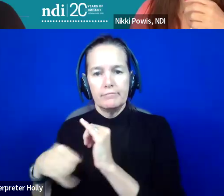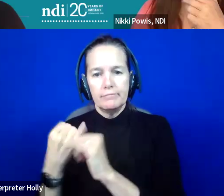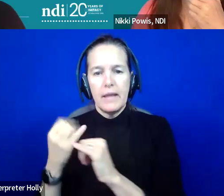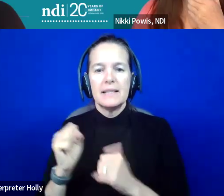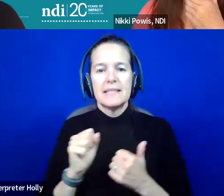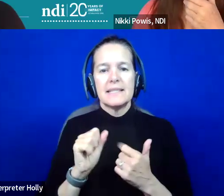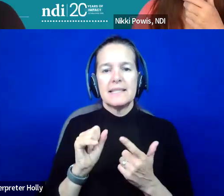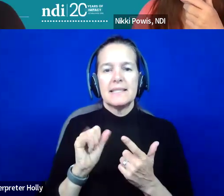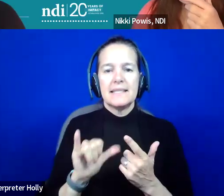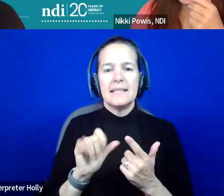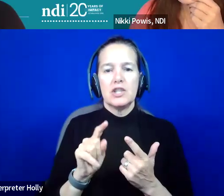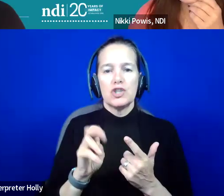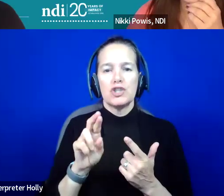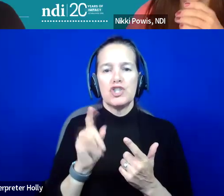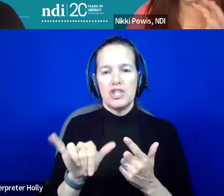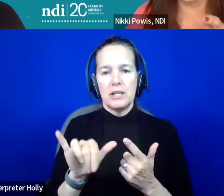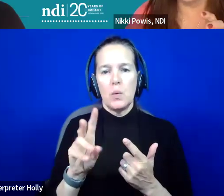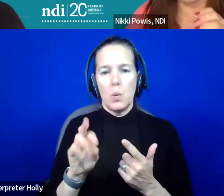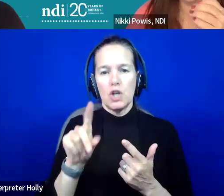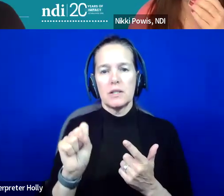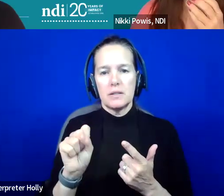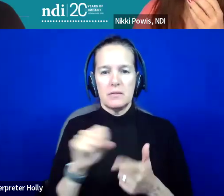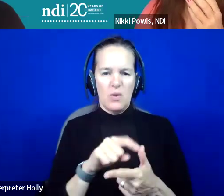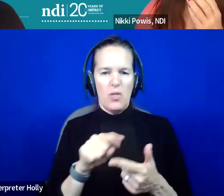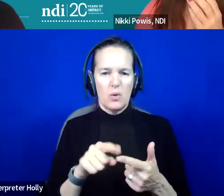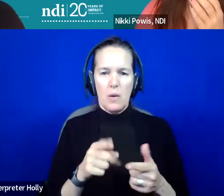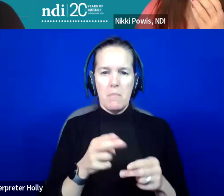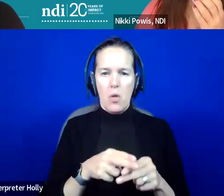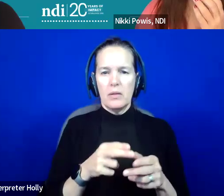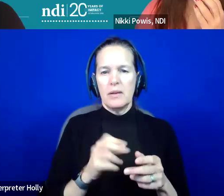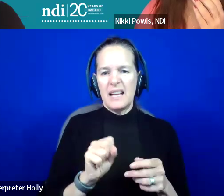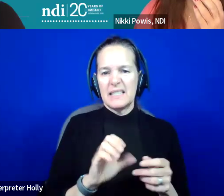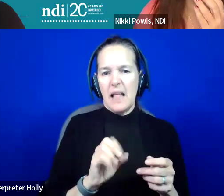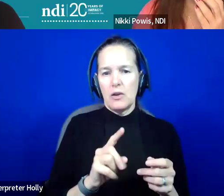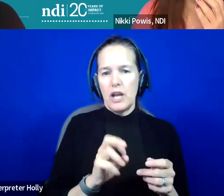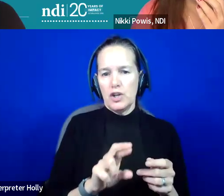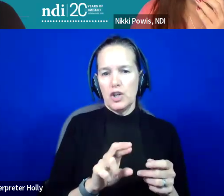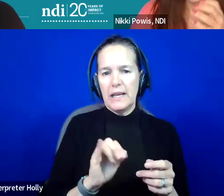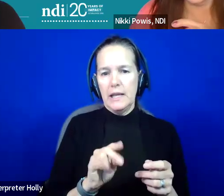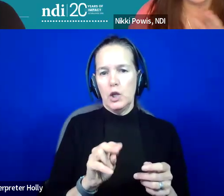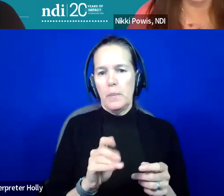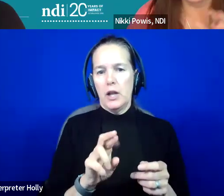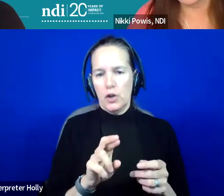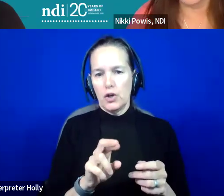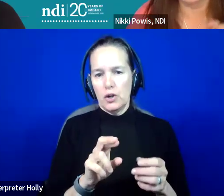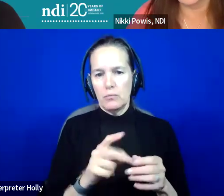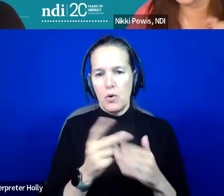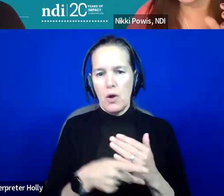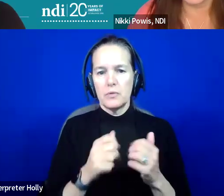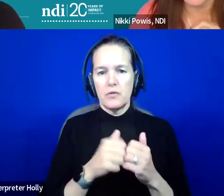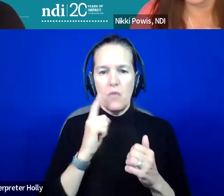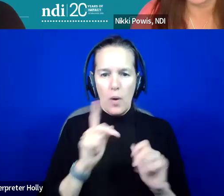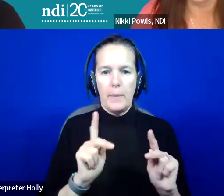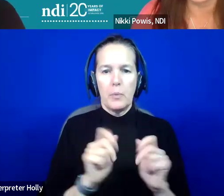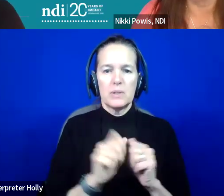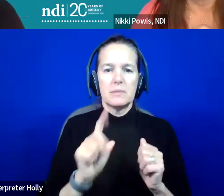Synergy Works, and those are both accelerator incubator programs that are specifically for people with disabilities, and they cover a lot of this